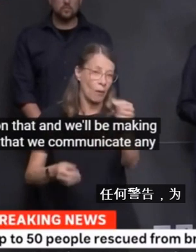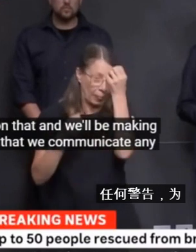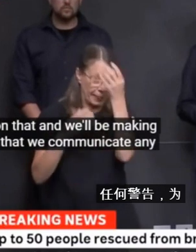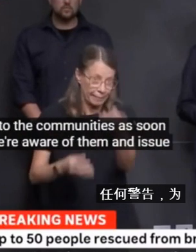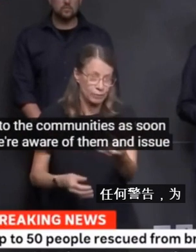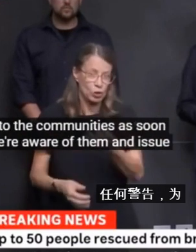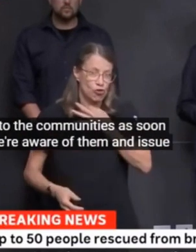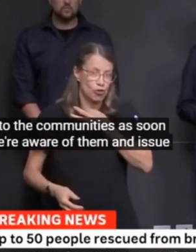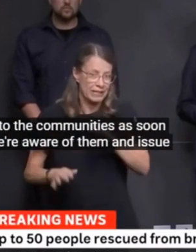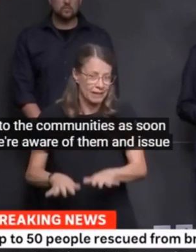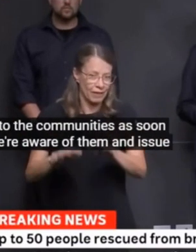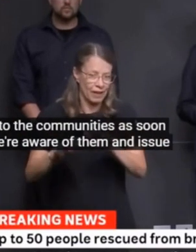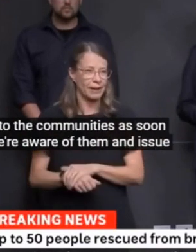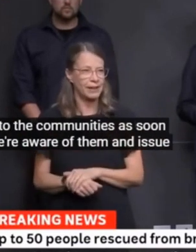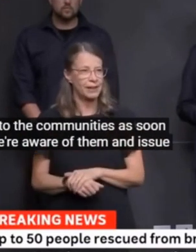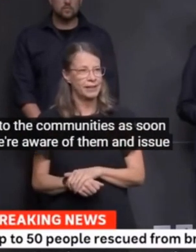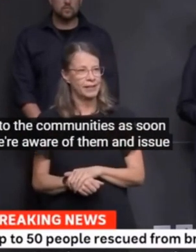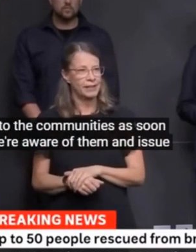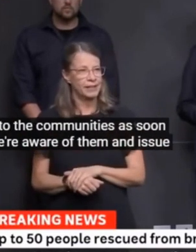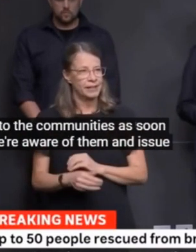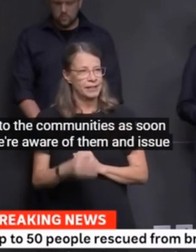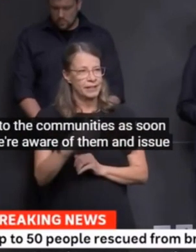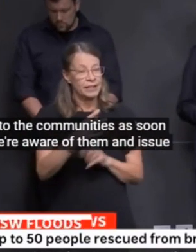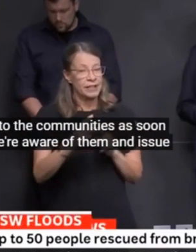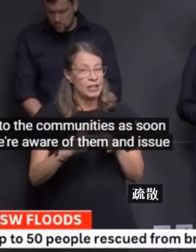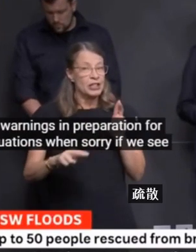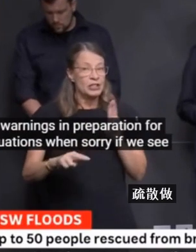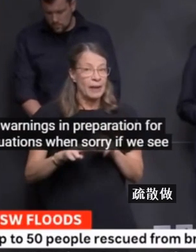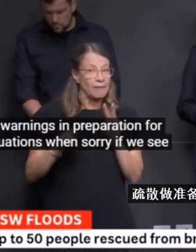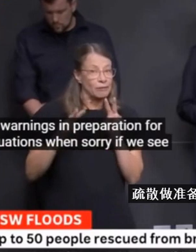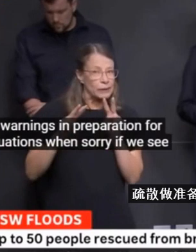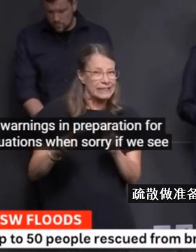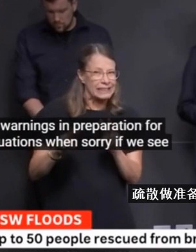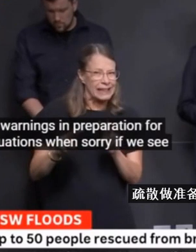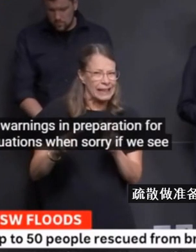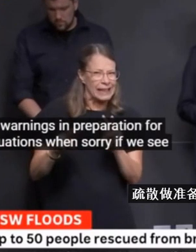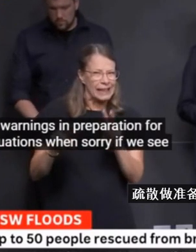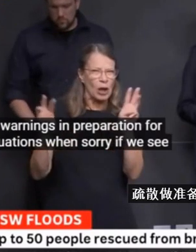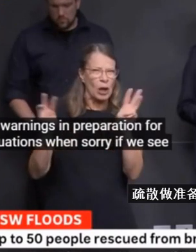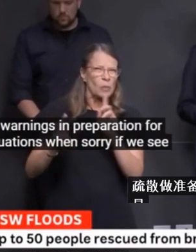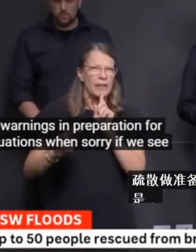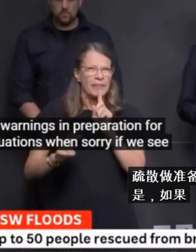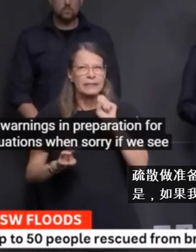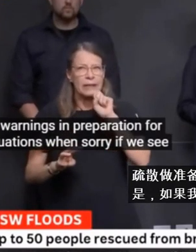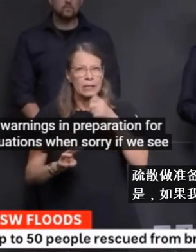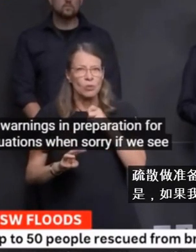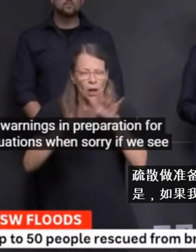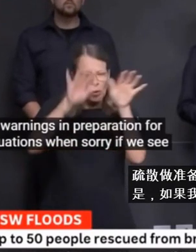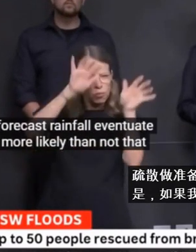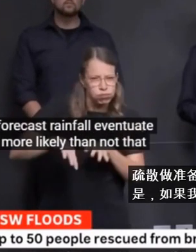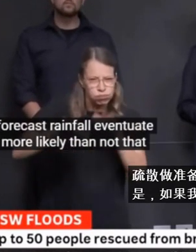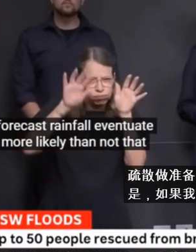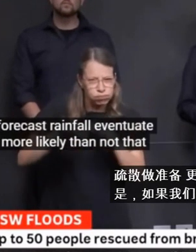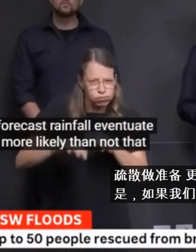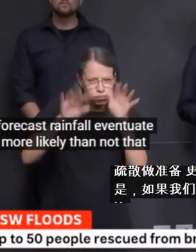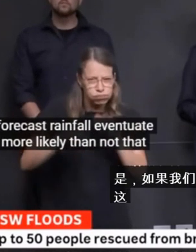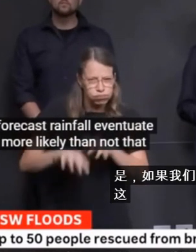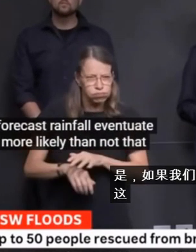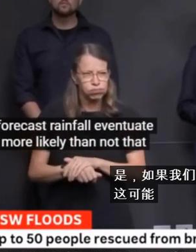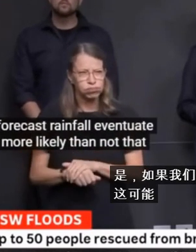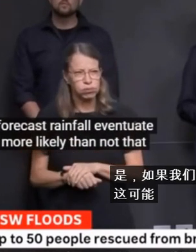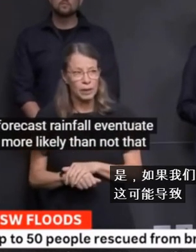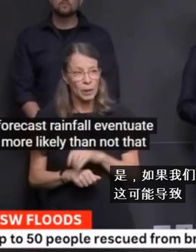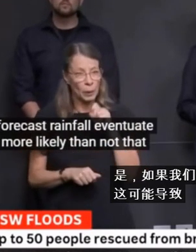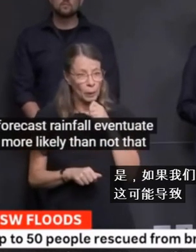we see that forecast rainfall eventuate, is it more likely than not that we will see some releases from that